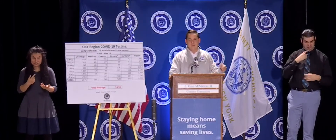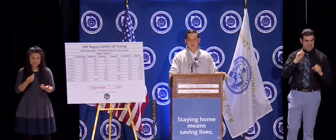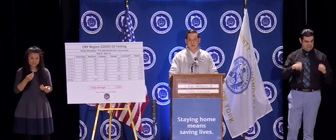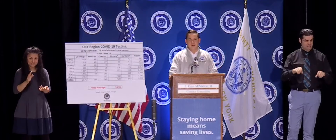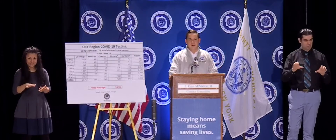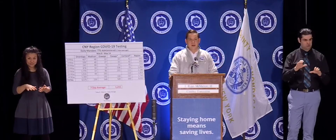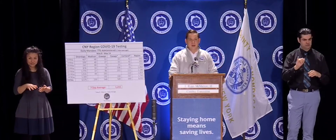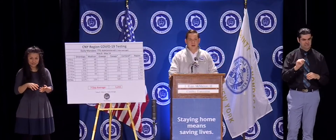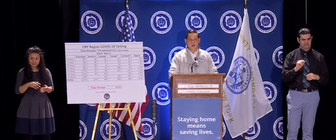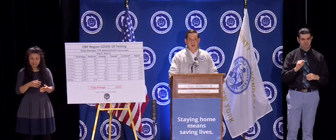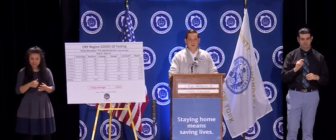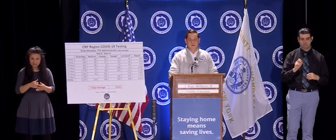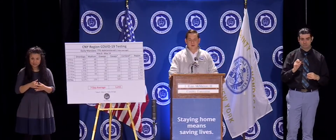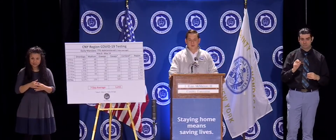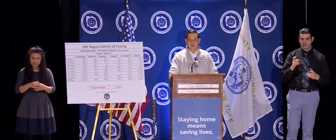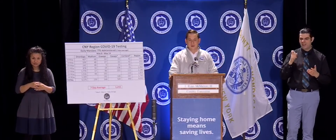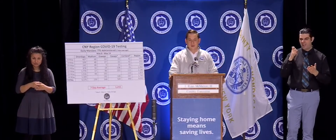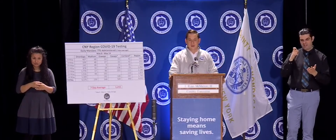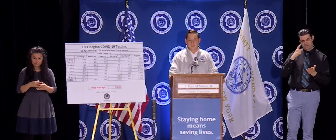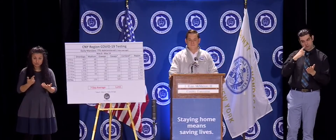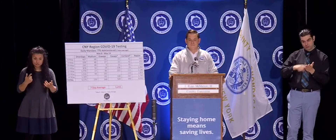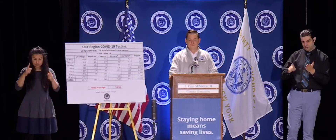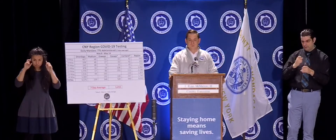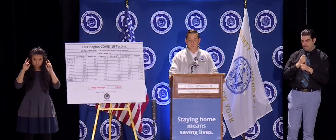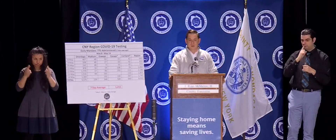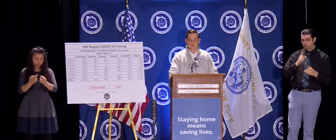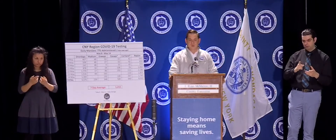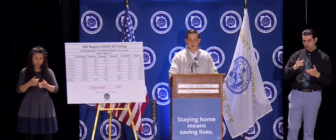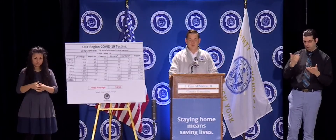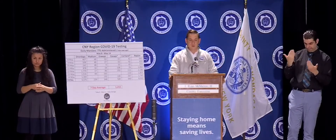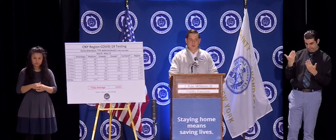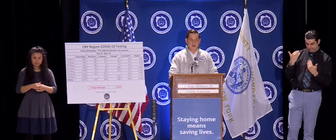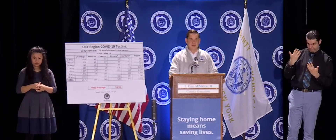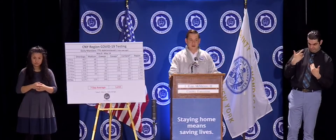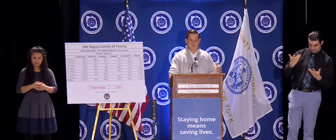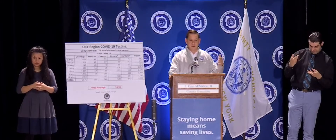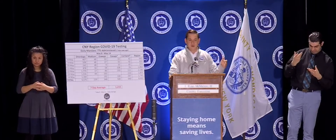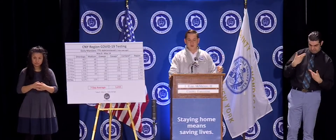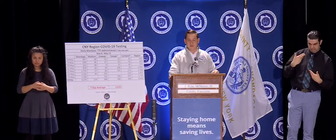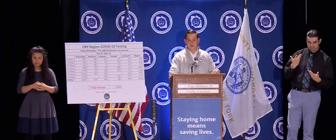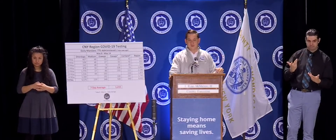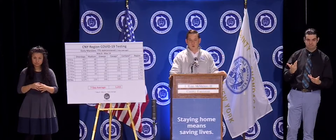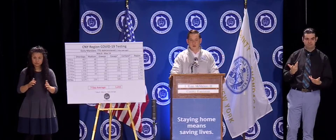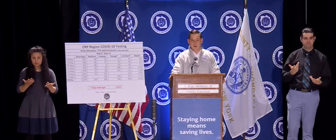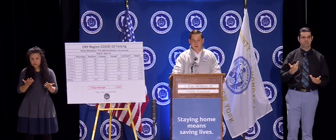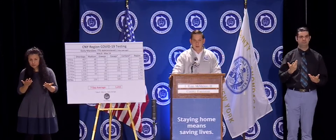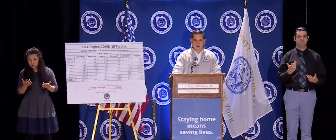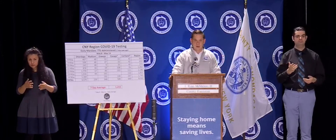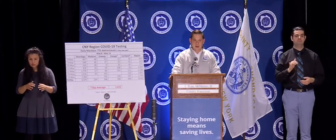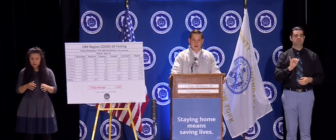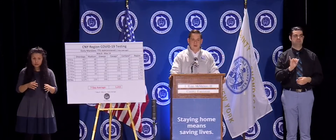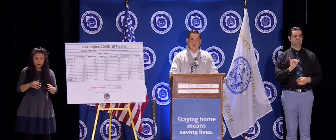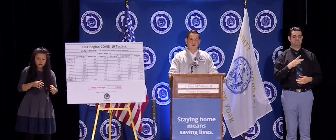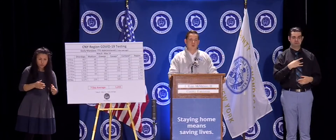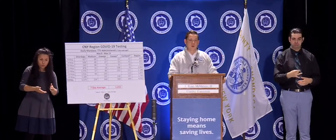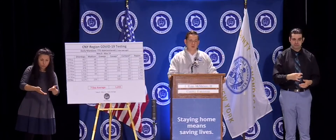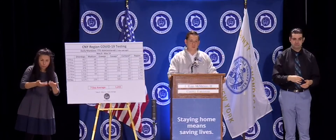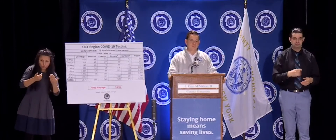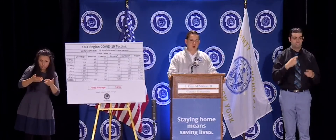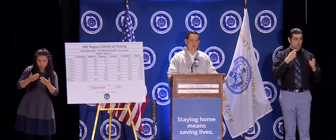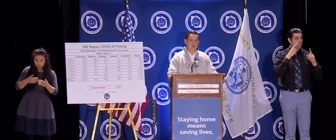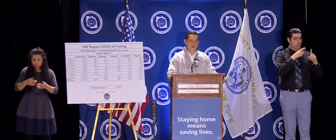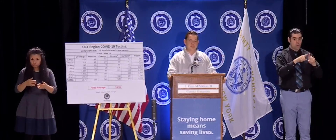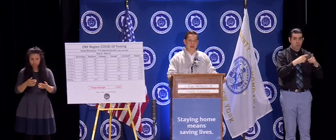can happen. And certainly, let's do everything we can to get everybody going. That's one. I didn't know if you